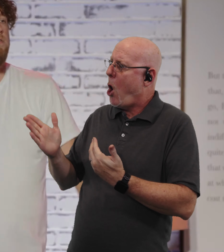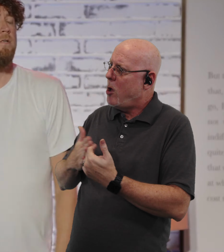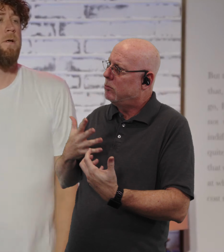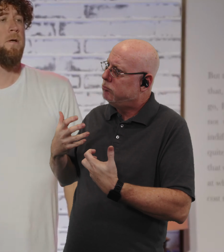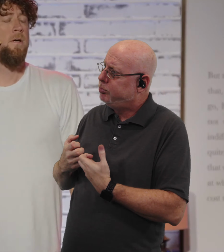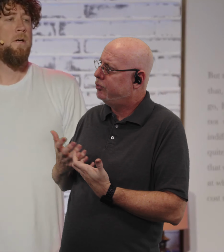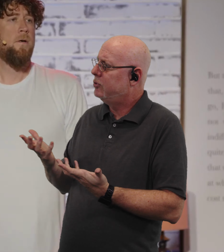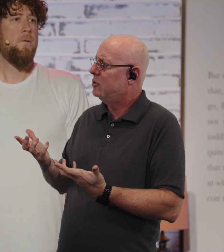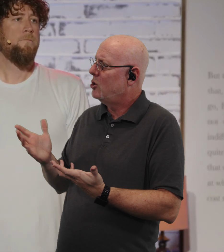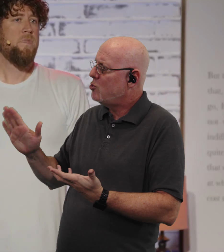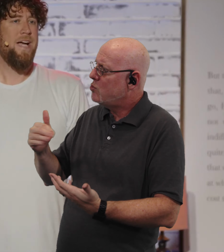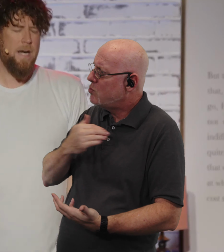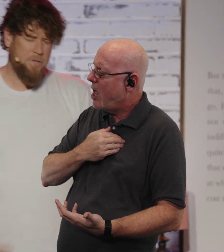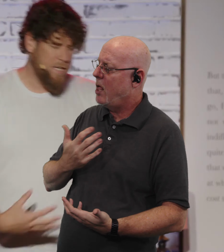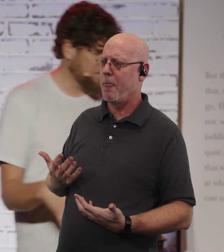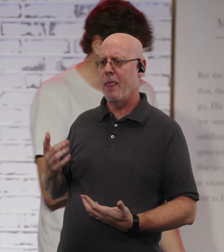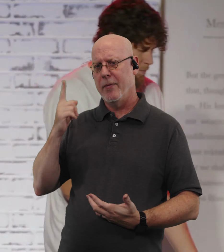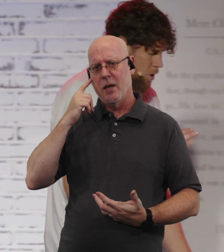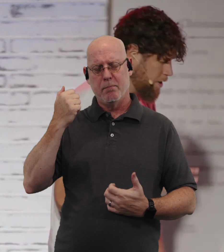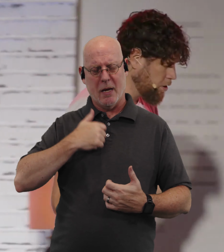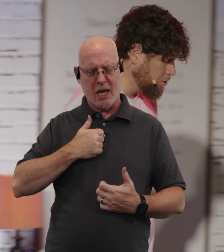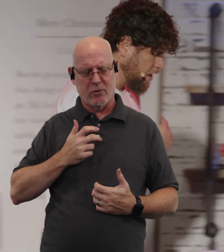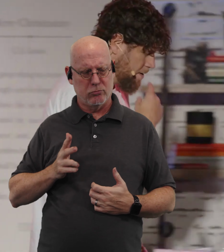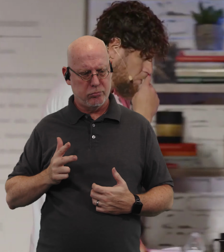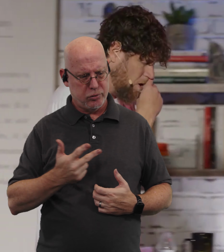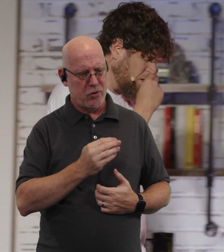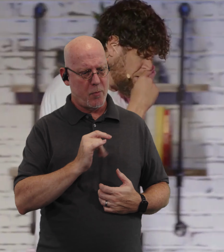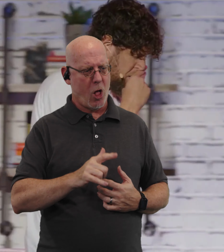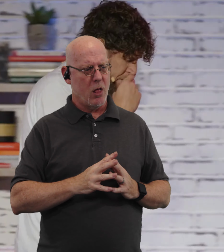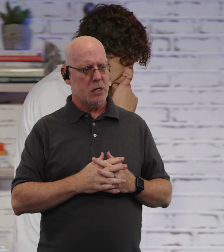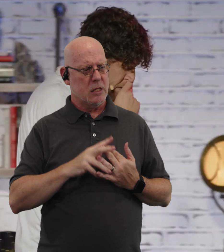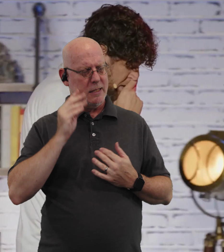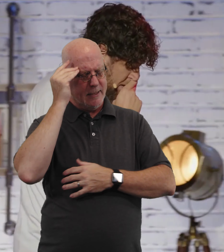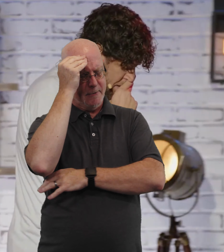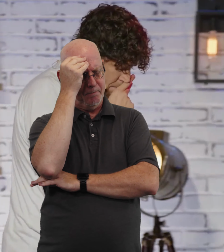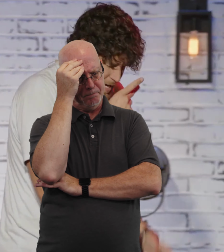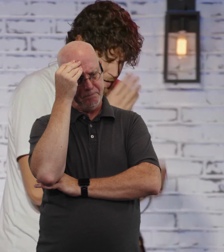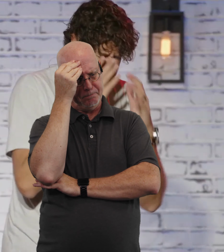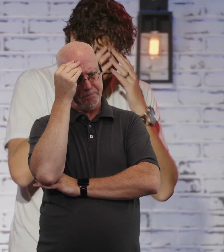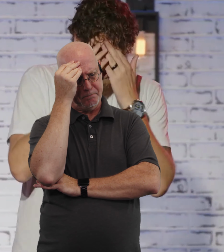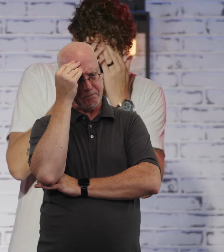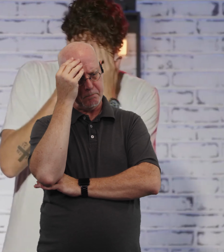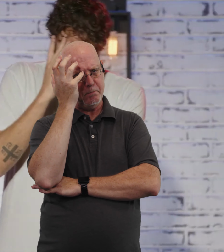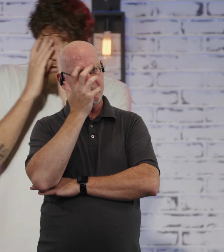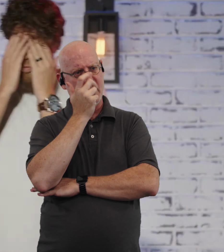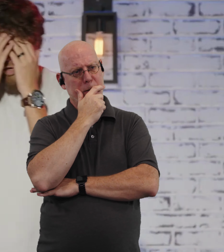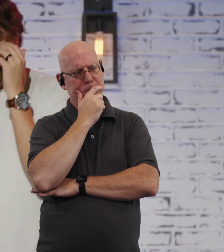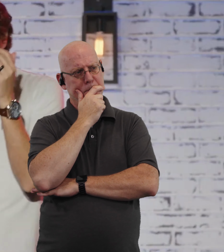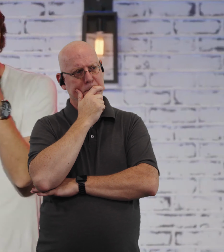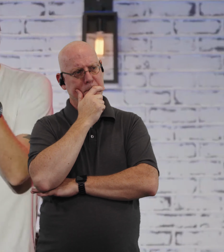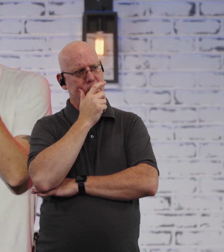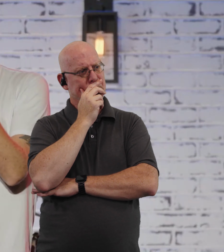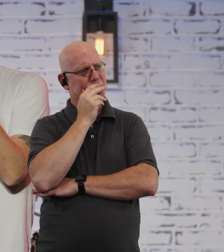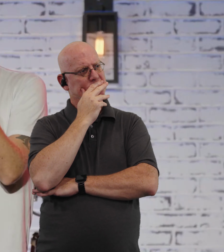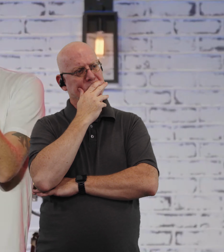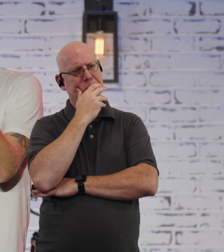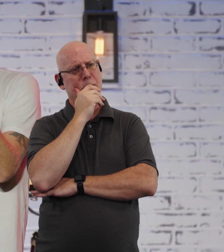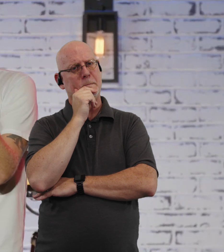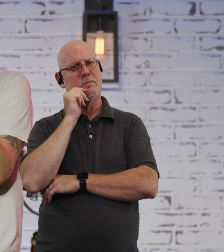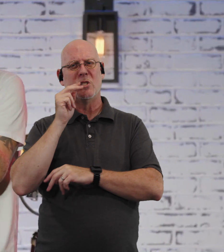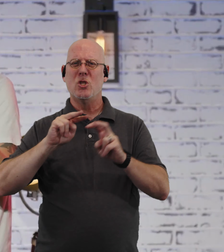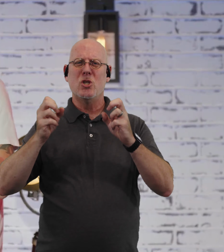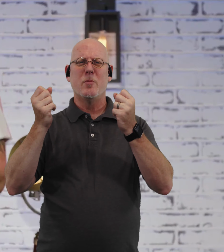this. And then I'm thinking to myself as I'm turning in Trenchside Mall, thinking, man, you just want to look at so